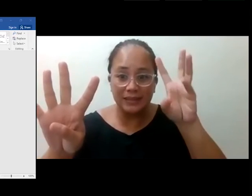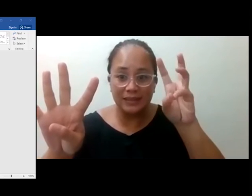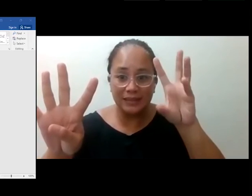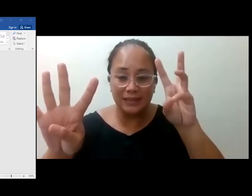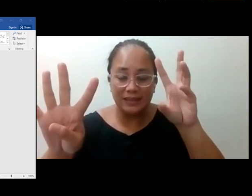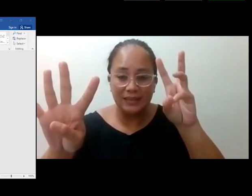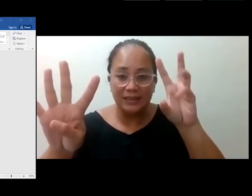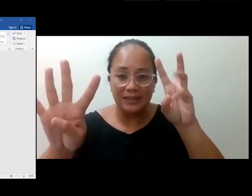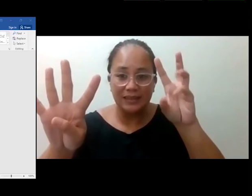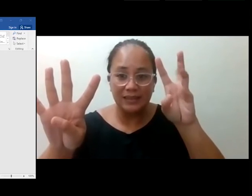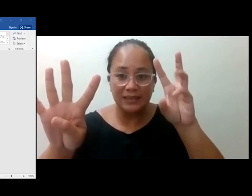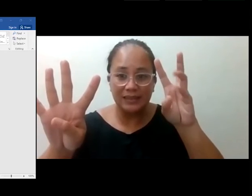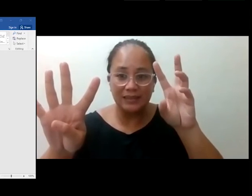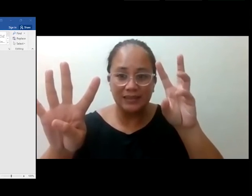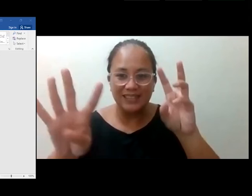6,